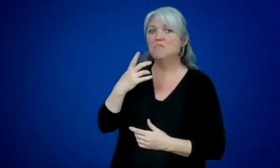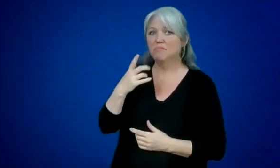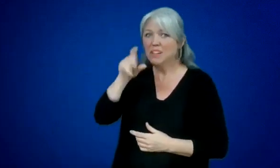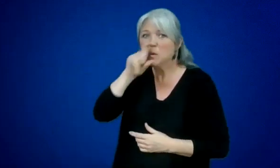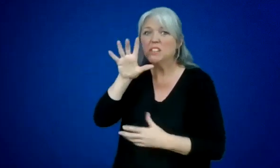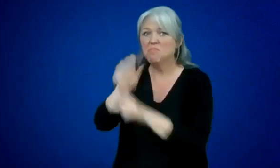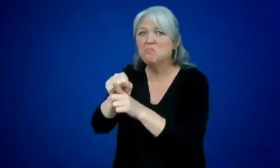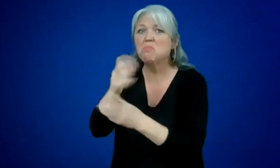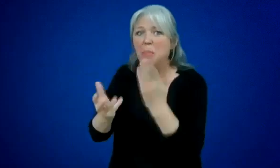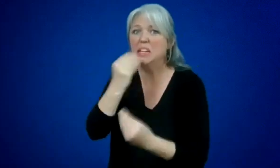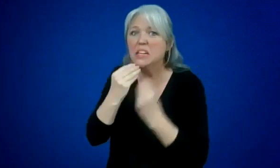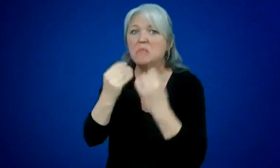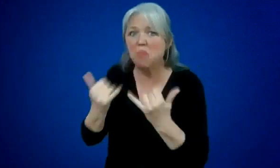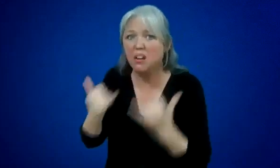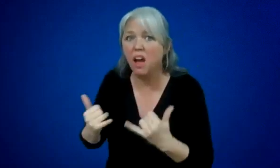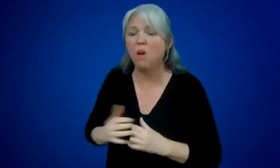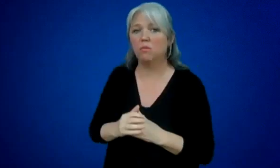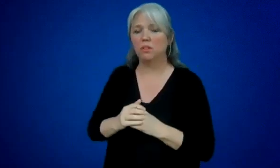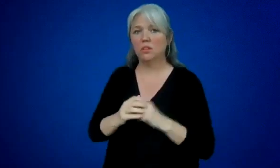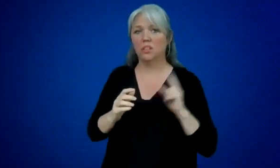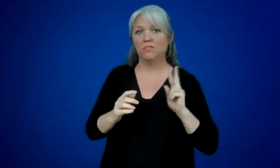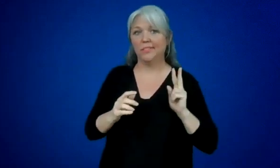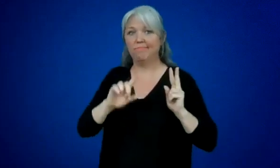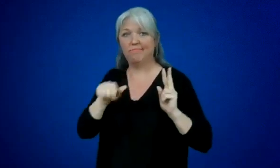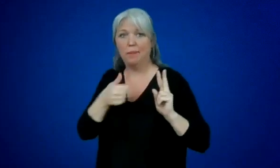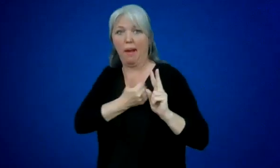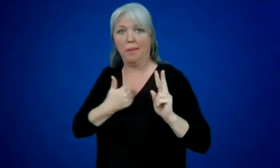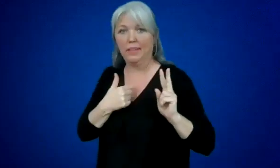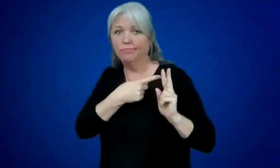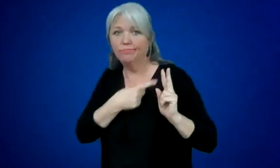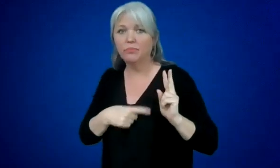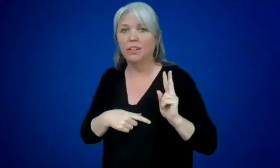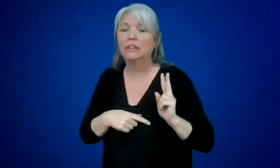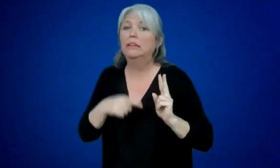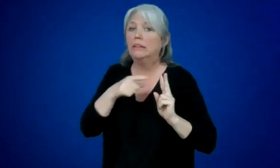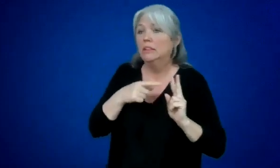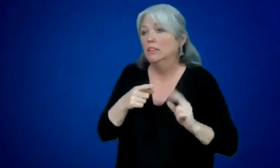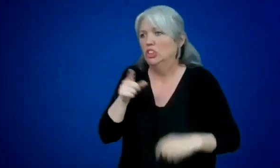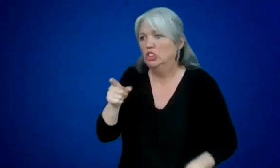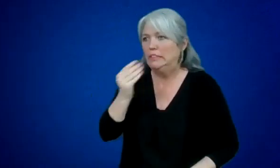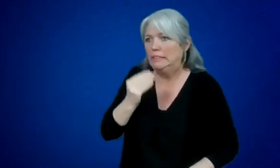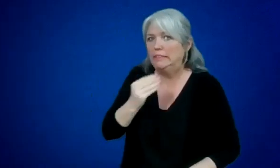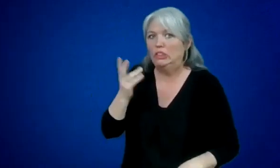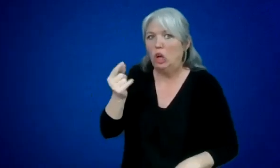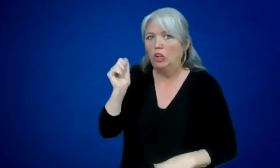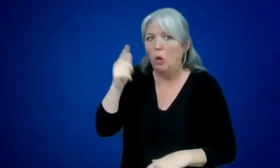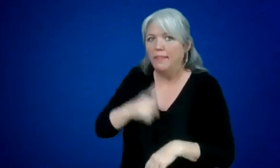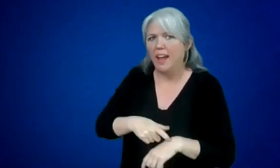He and Dunlap were standing behind me. "She eats dogs all the time." "Get lost, you